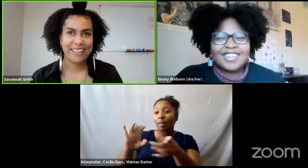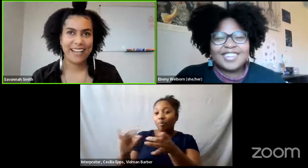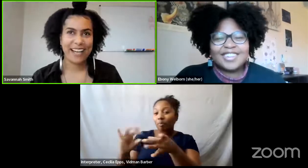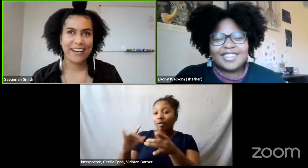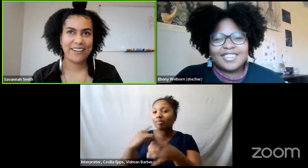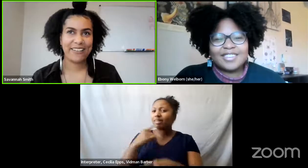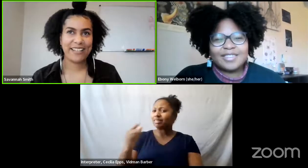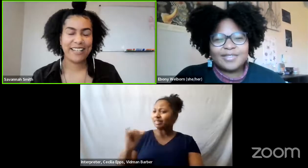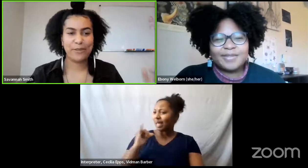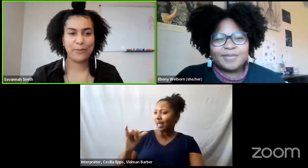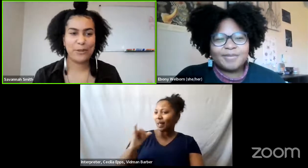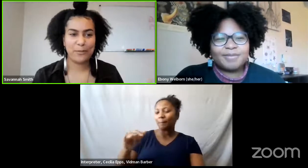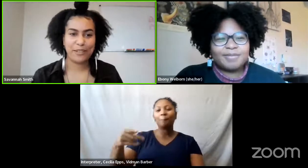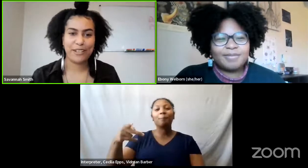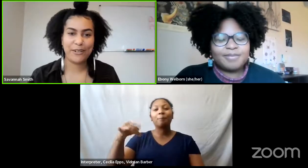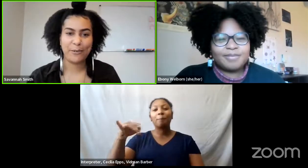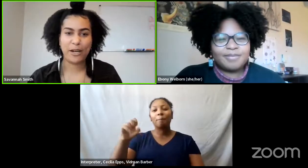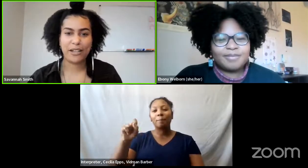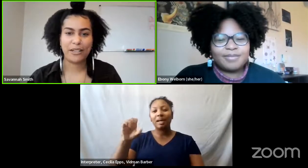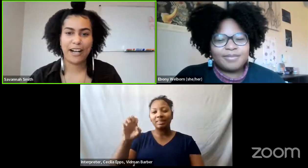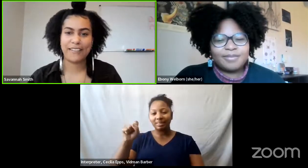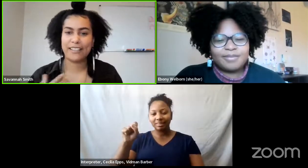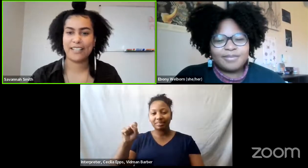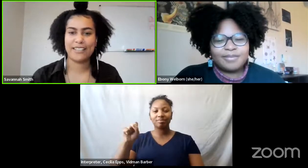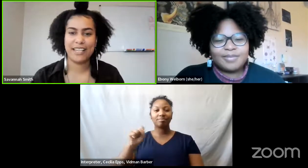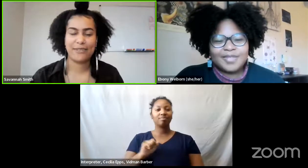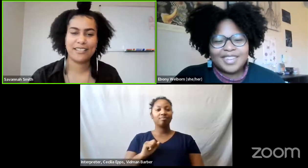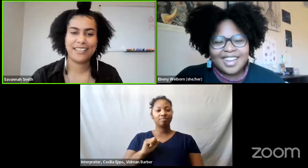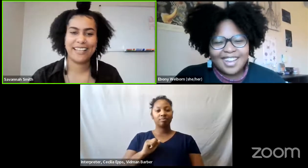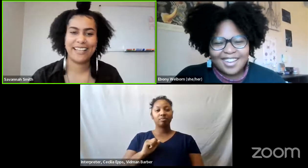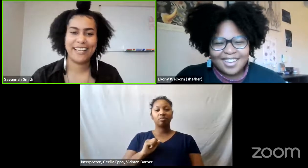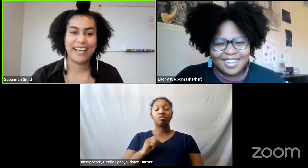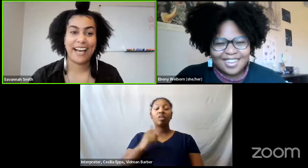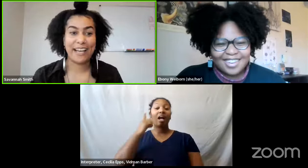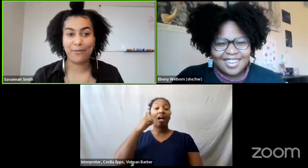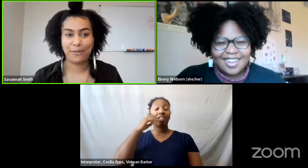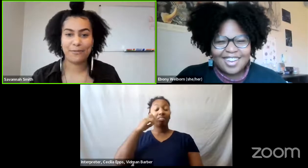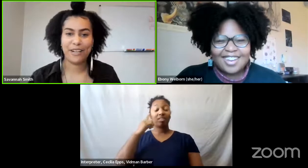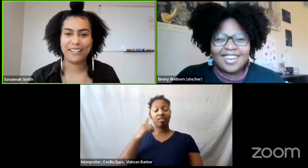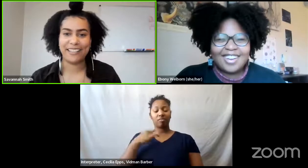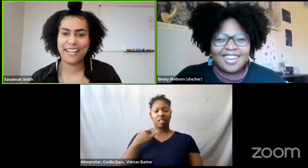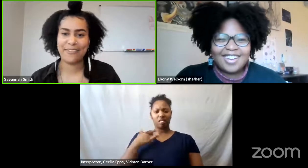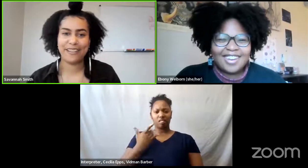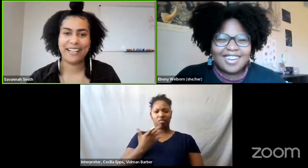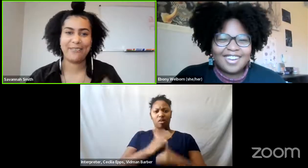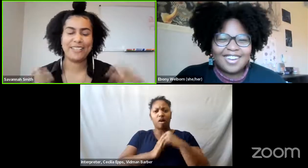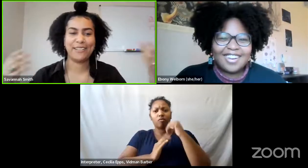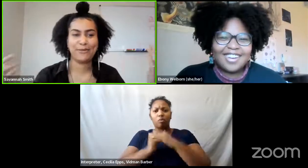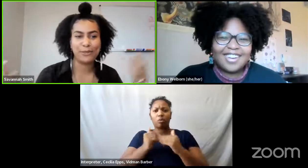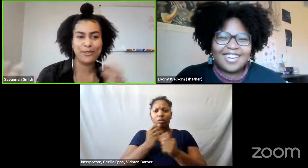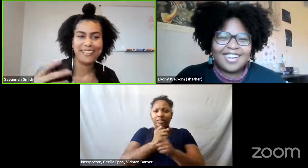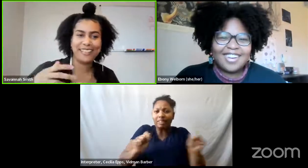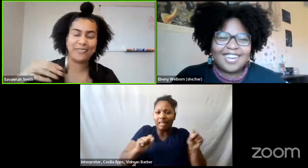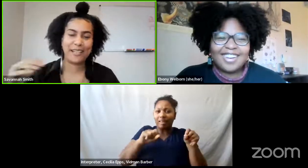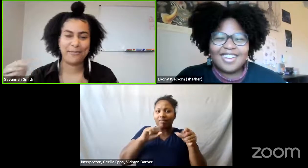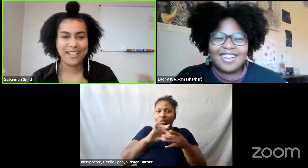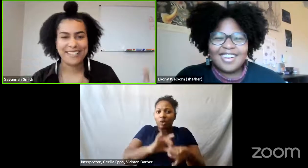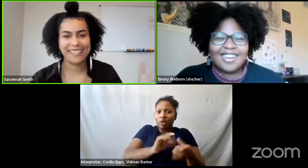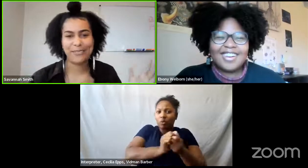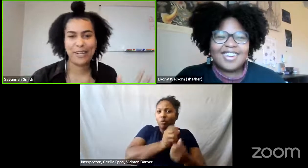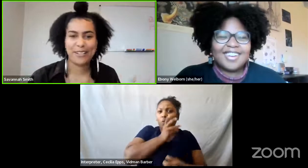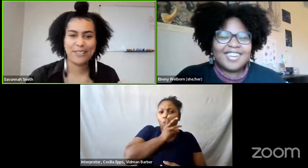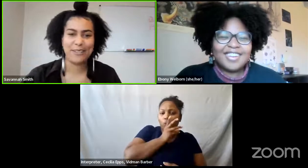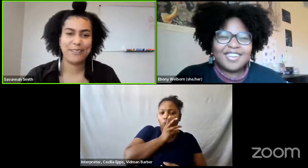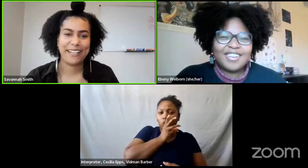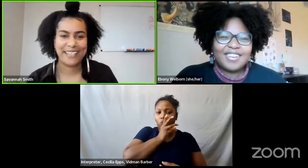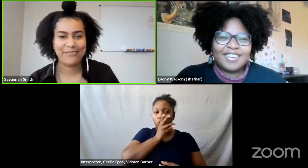to how in the womb, you know, water, I think that's the safest that I ever felt in life. And I was in a fluid of like